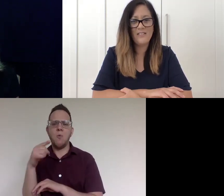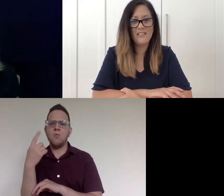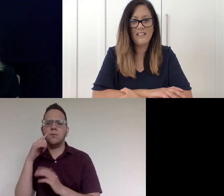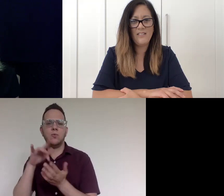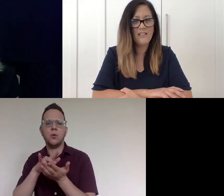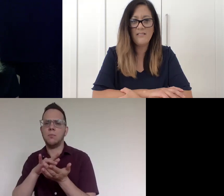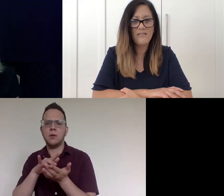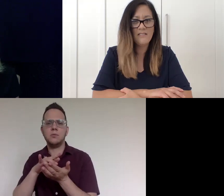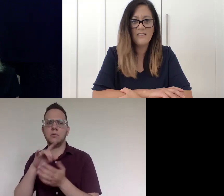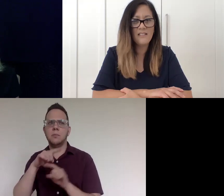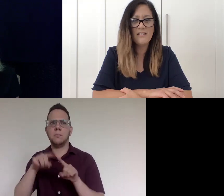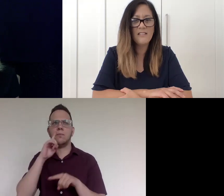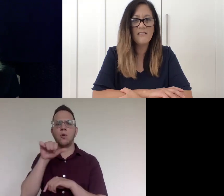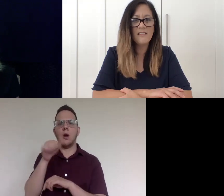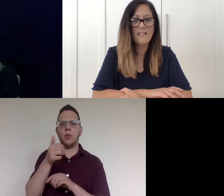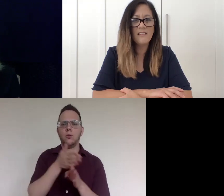way.